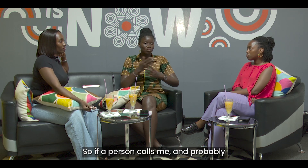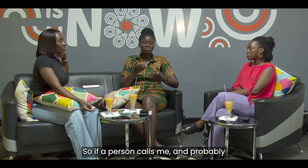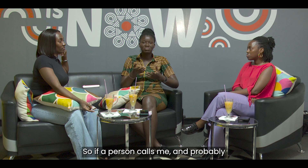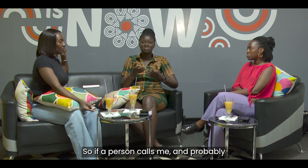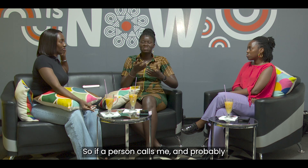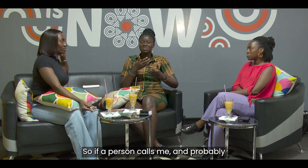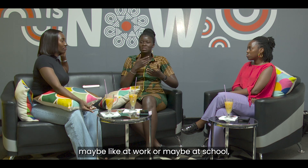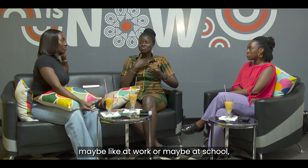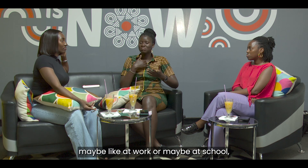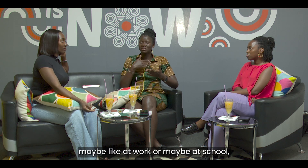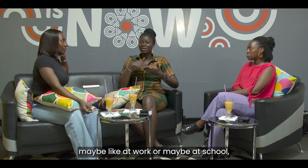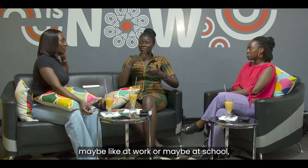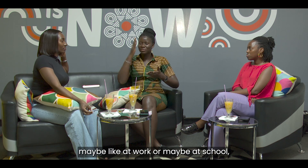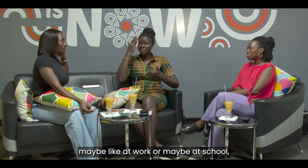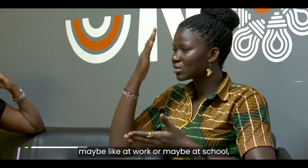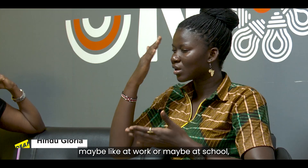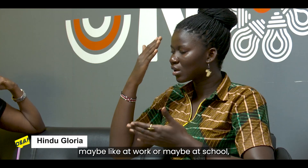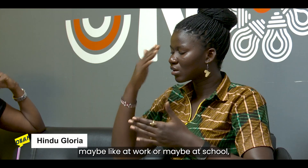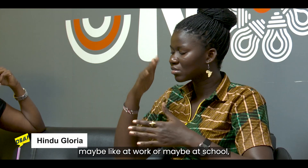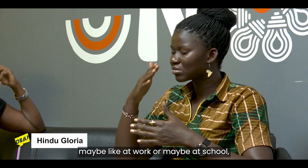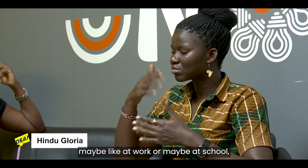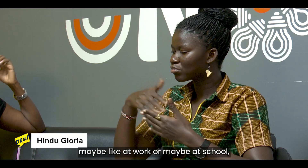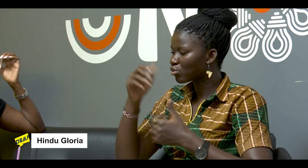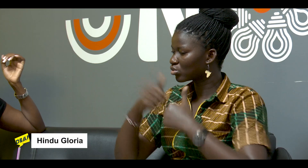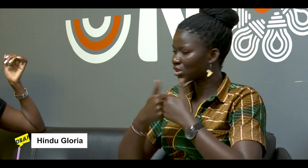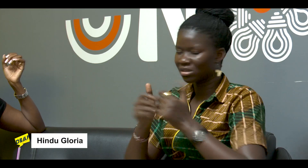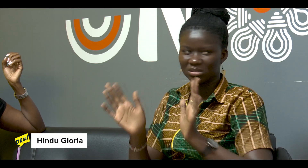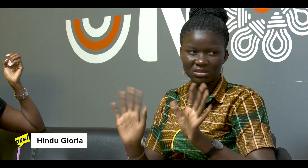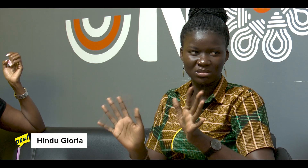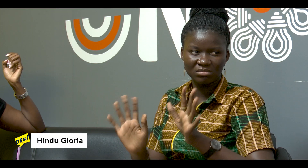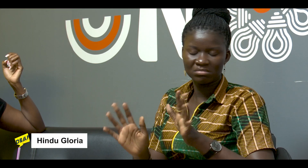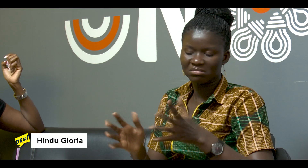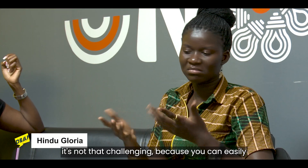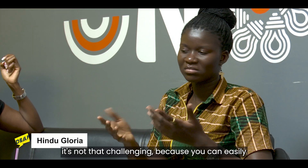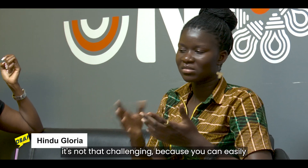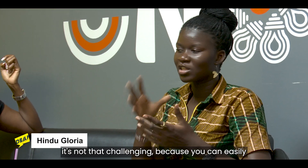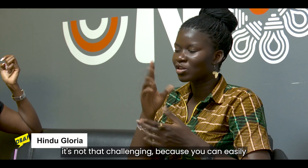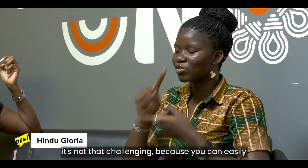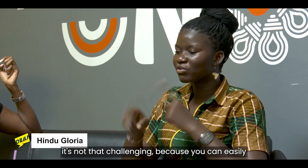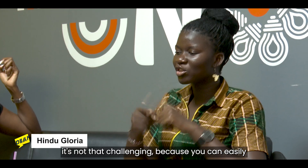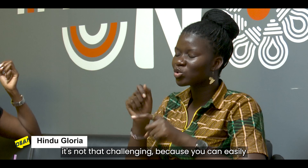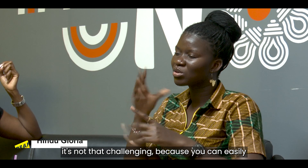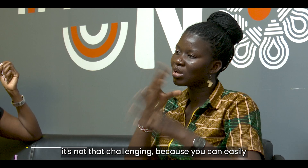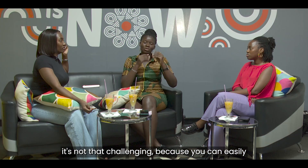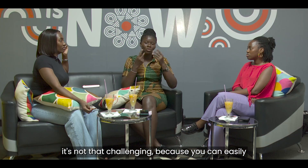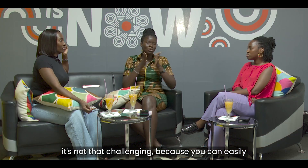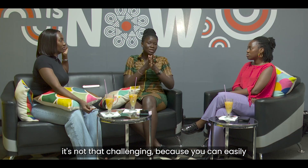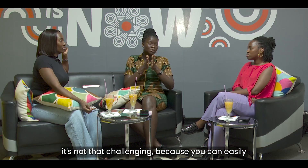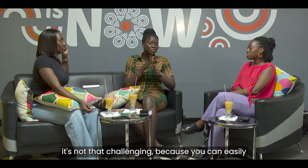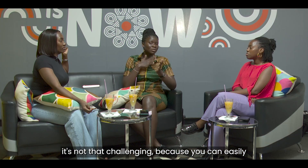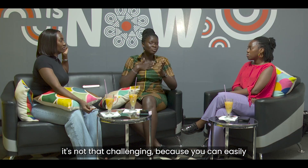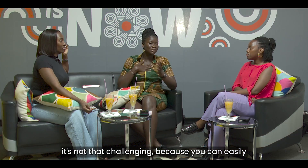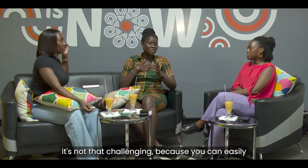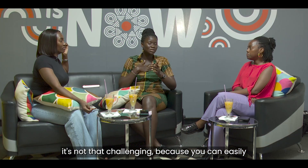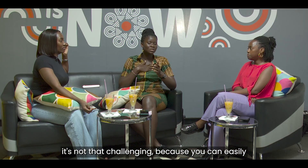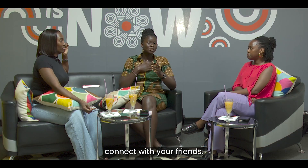and probably maybe like at work or maybe at school, it's not that challenging, because you can easily connect